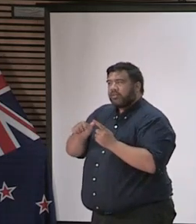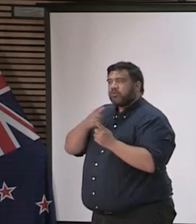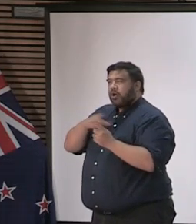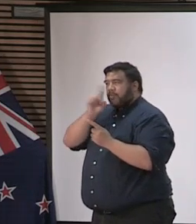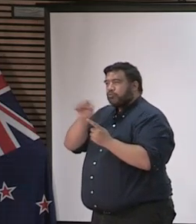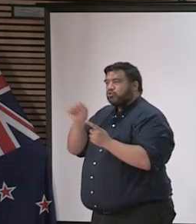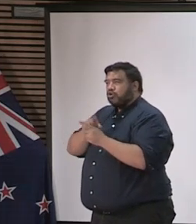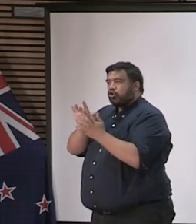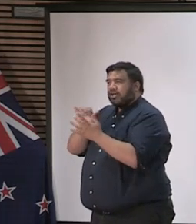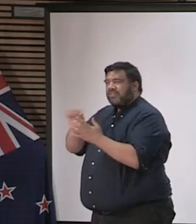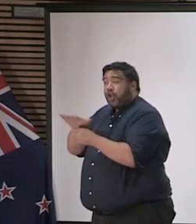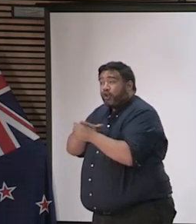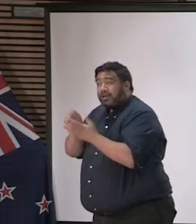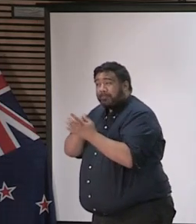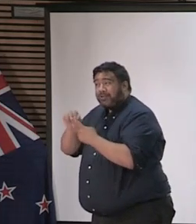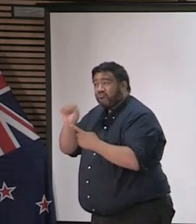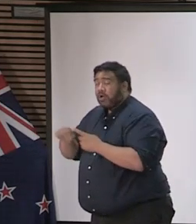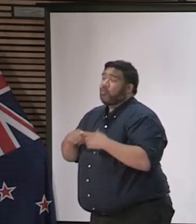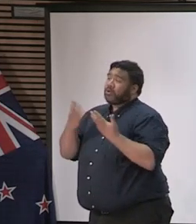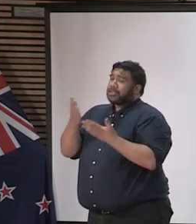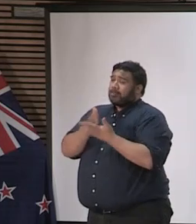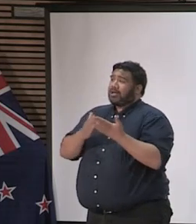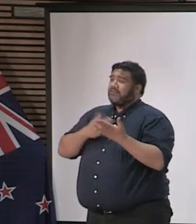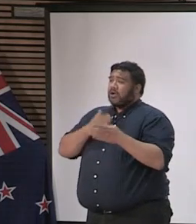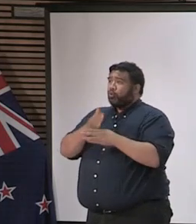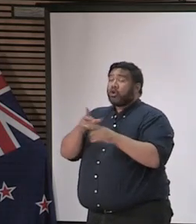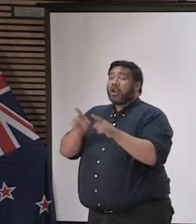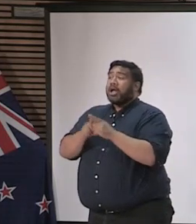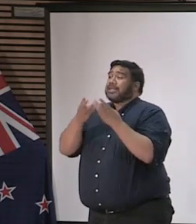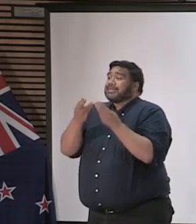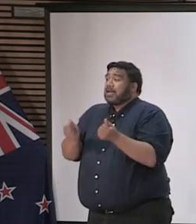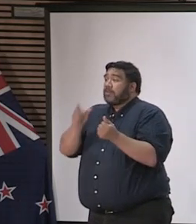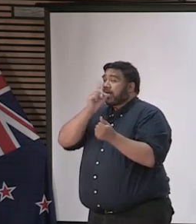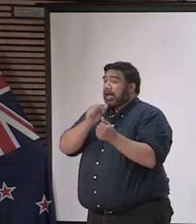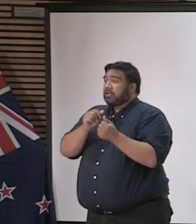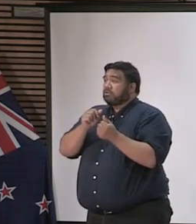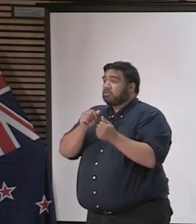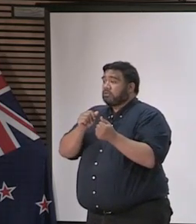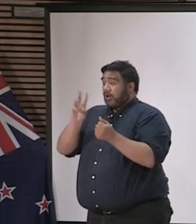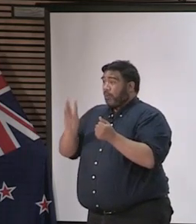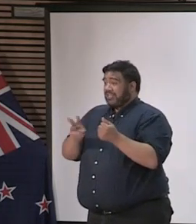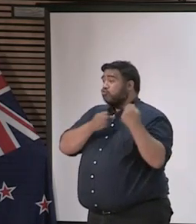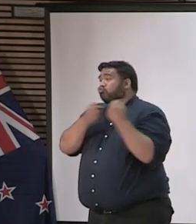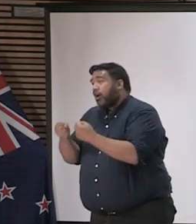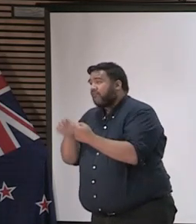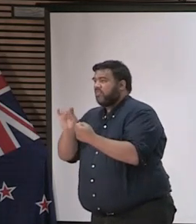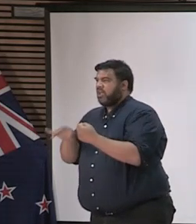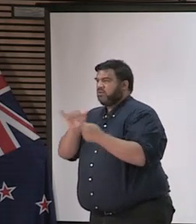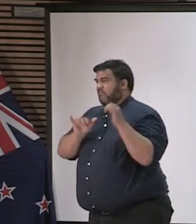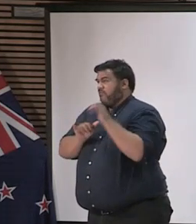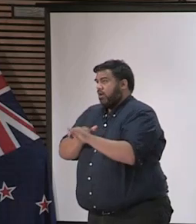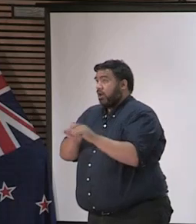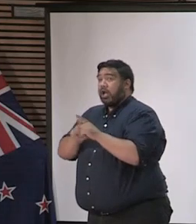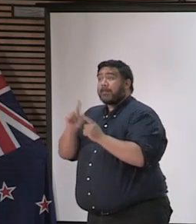a key focus for us. We do have a number of MPs, for example, who can drive to Wellington rather than have to fly, and so ministers who can